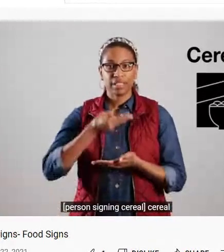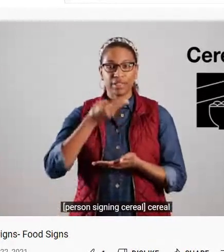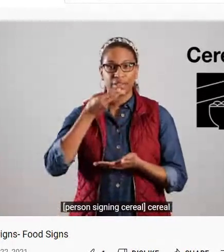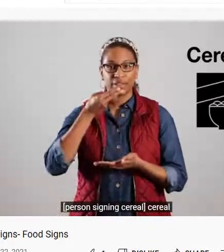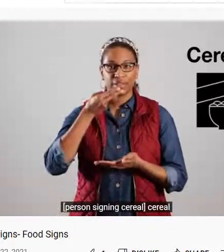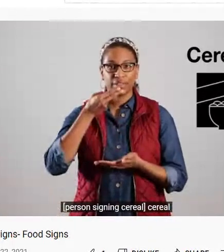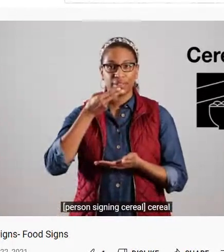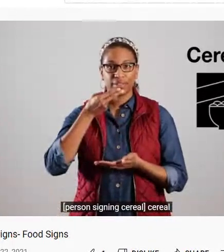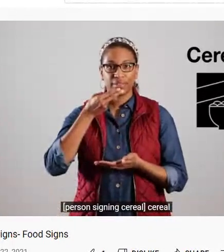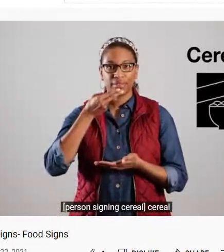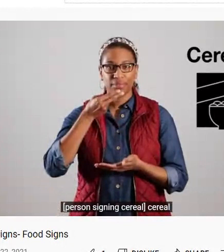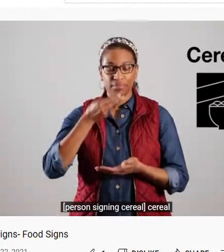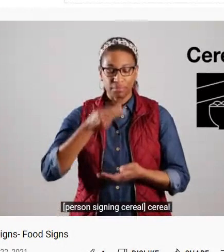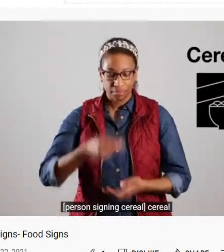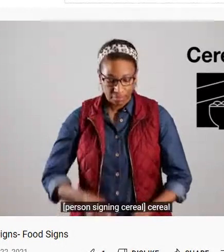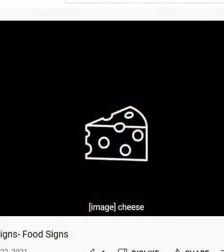Cereal.